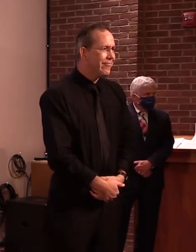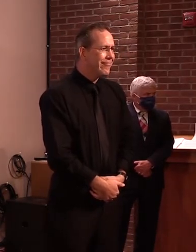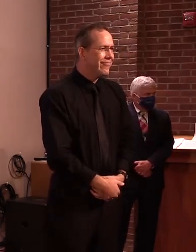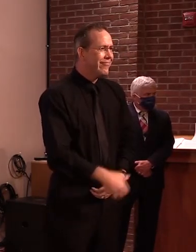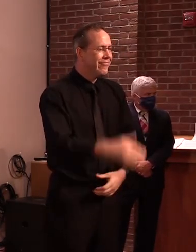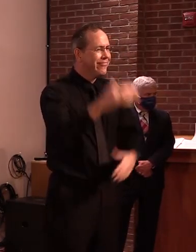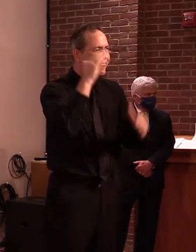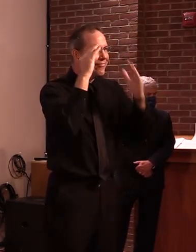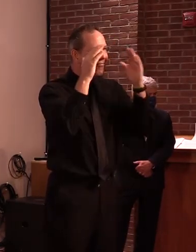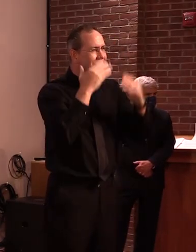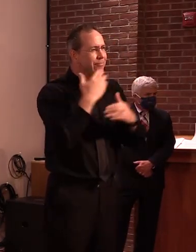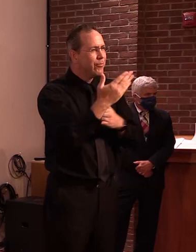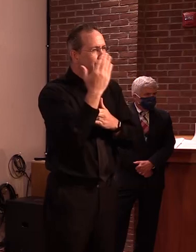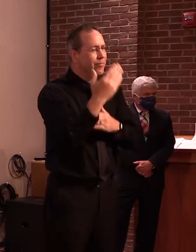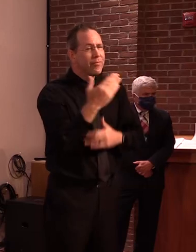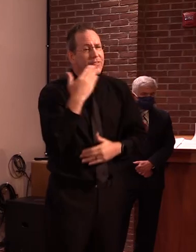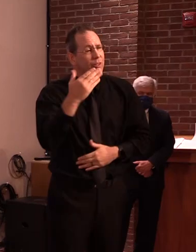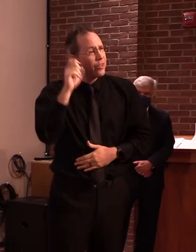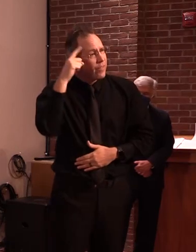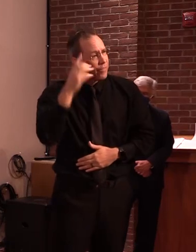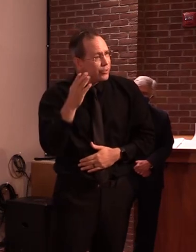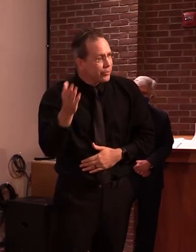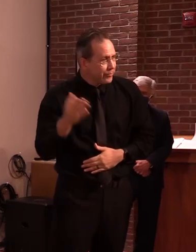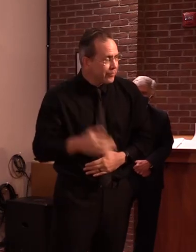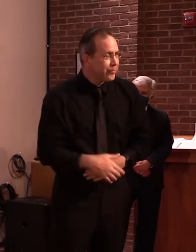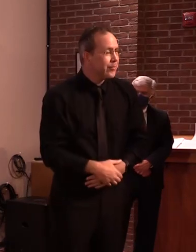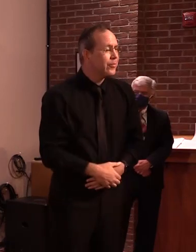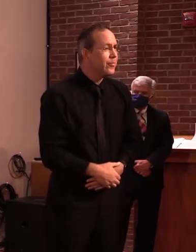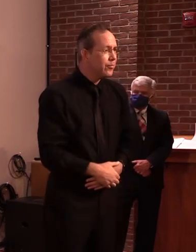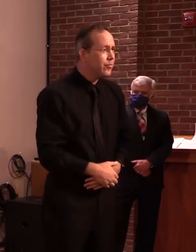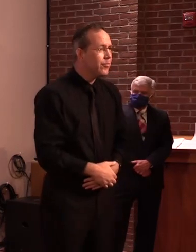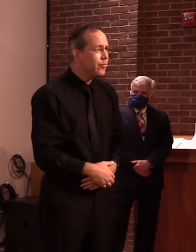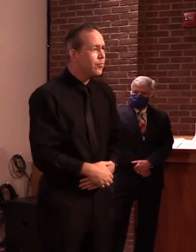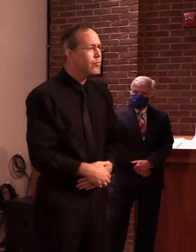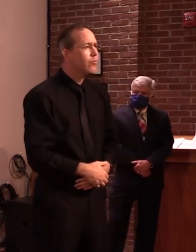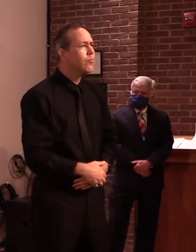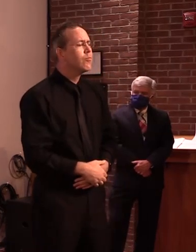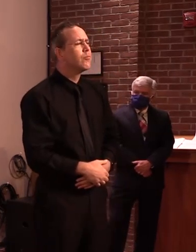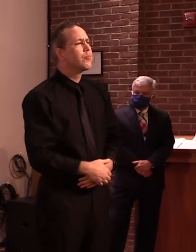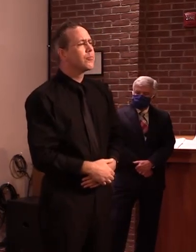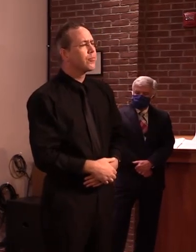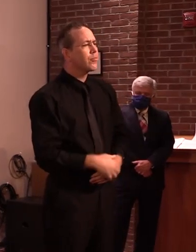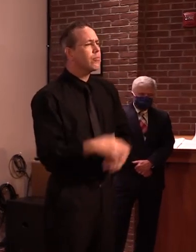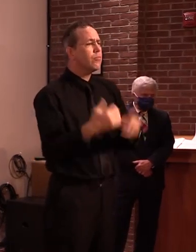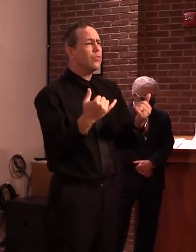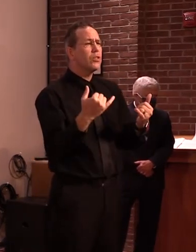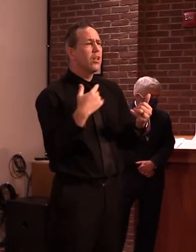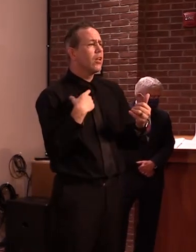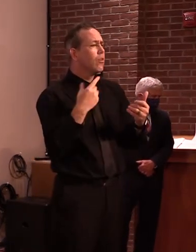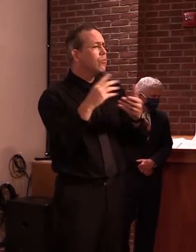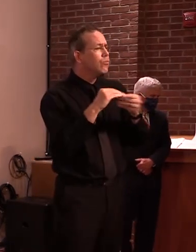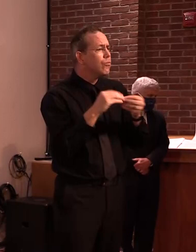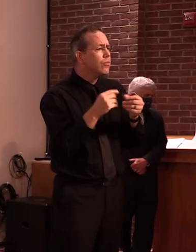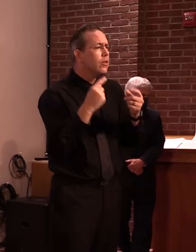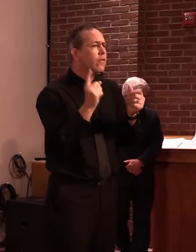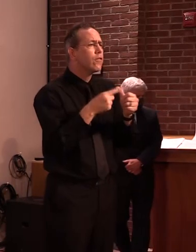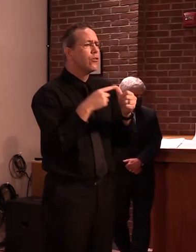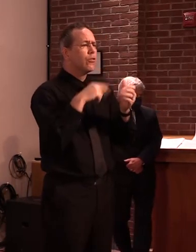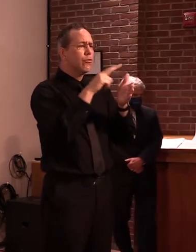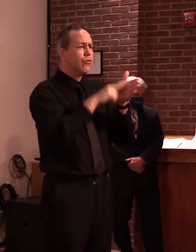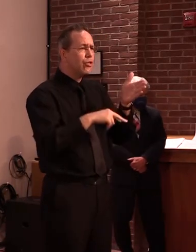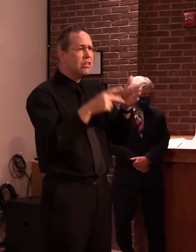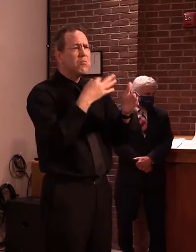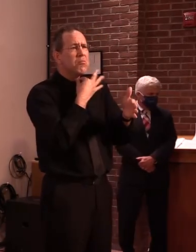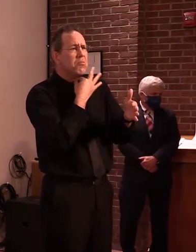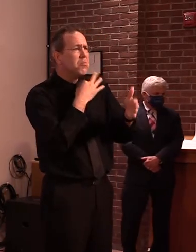Thank you very much, Governor, and good morning, everyone. We will begin today with a look at updated national data, and then some